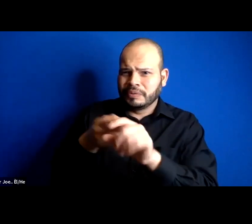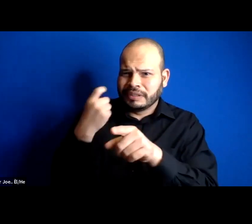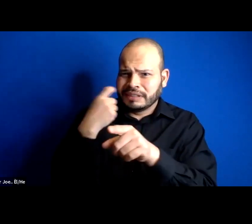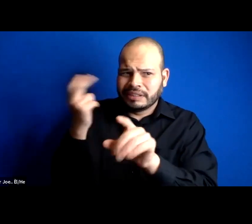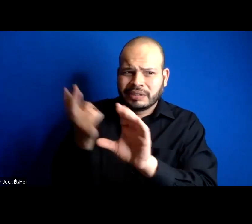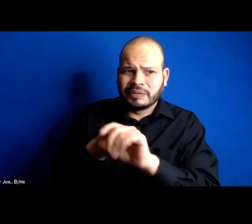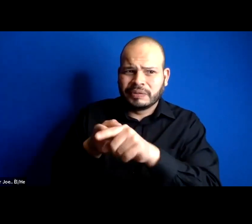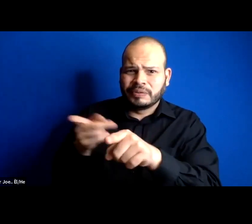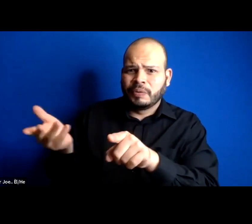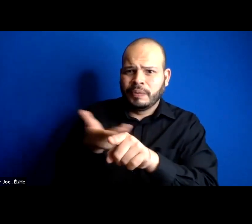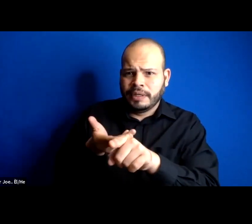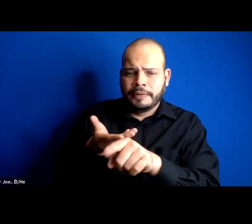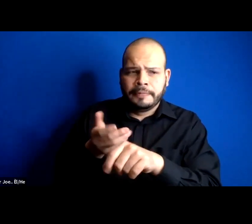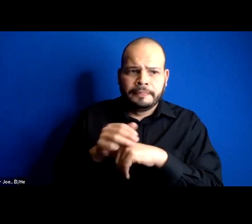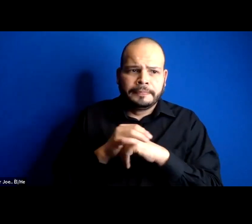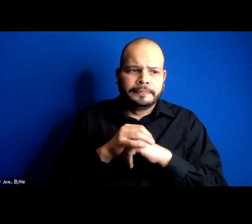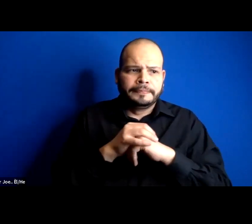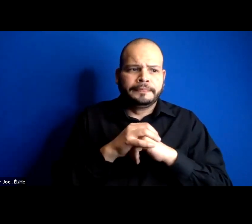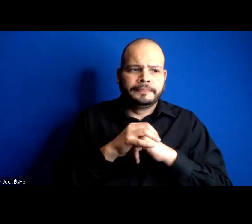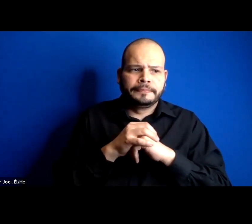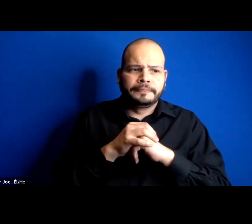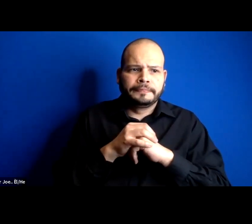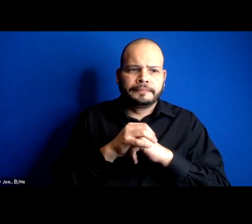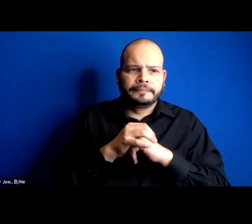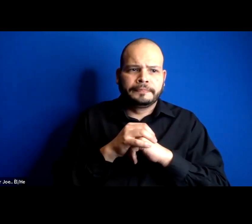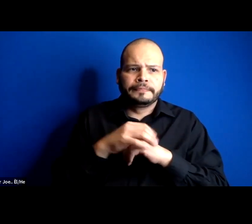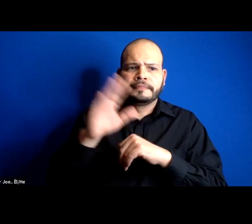So Ernest, do we need to vote on sending this out as a doodle, or